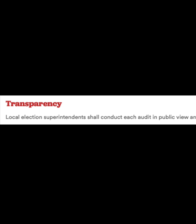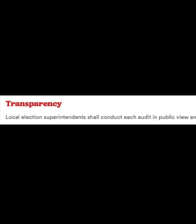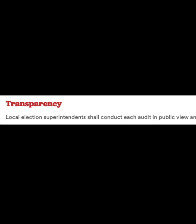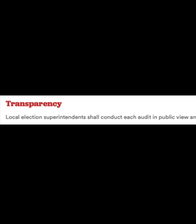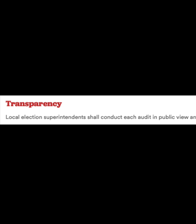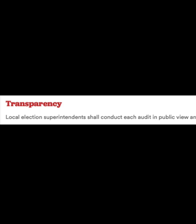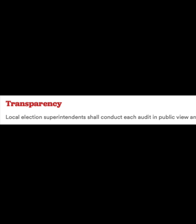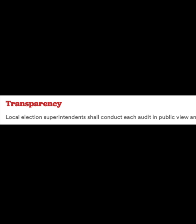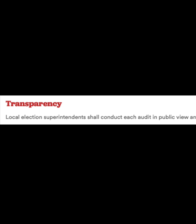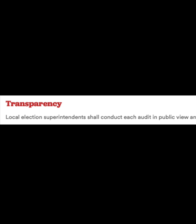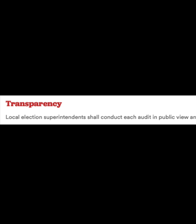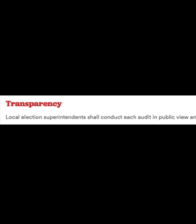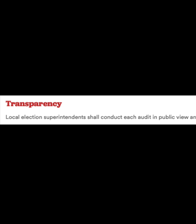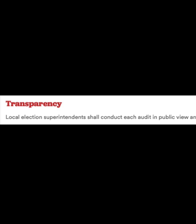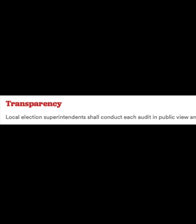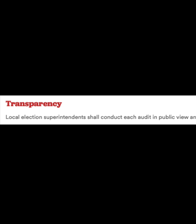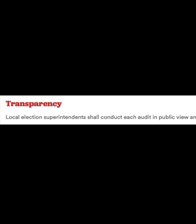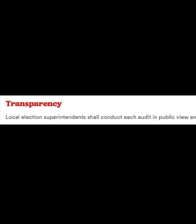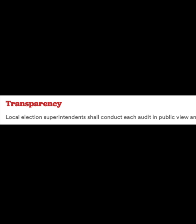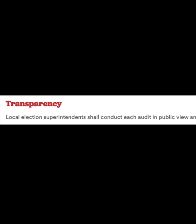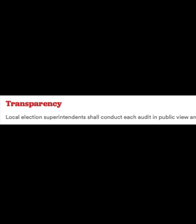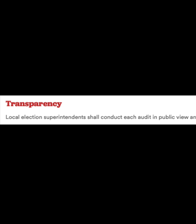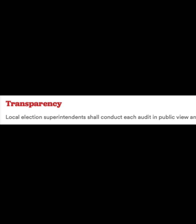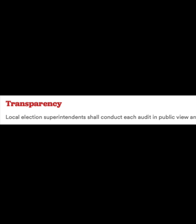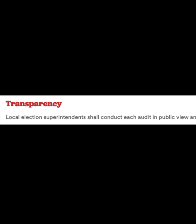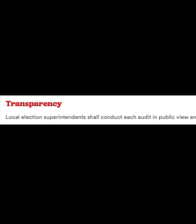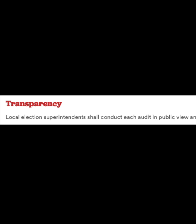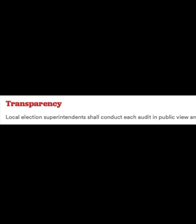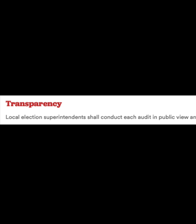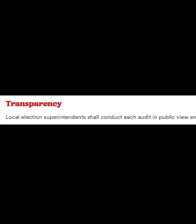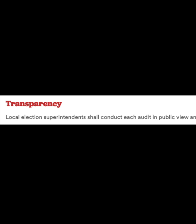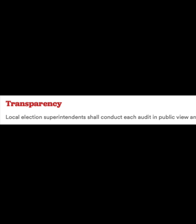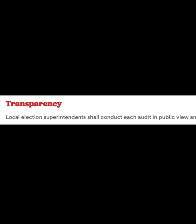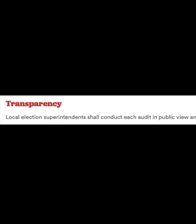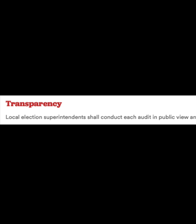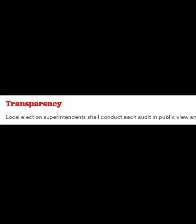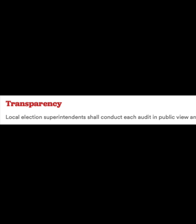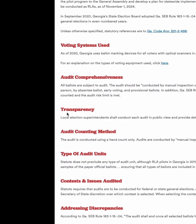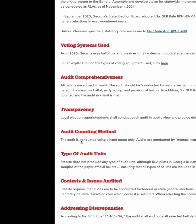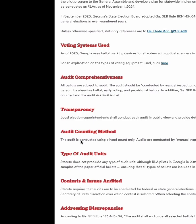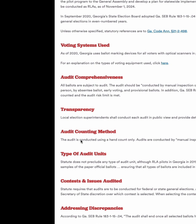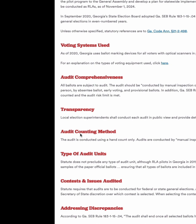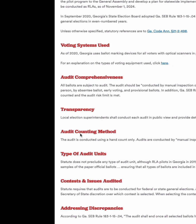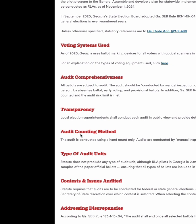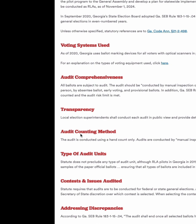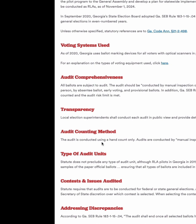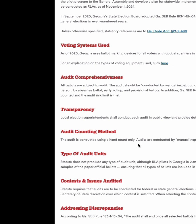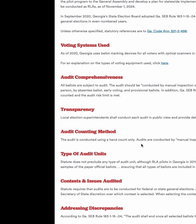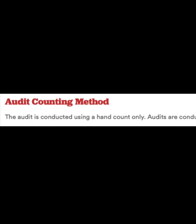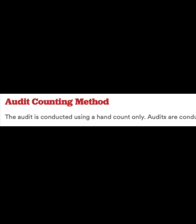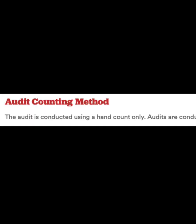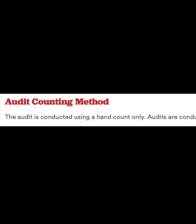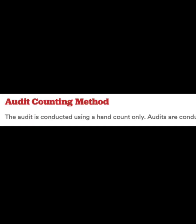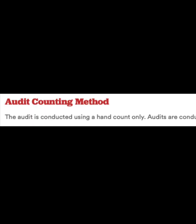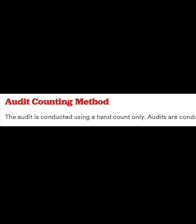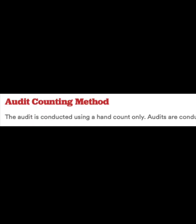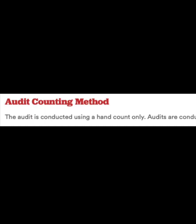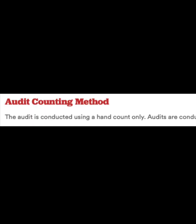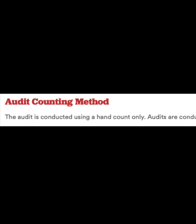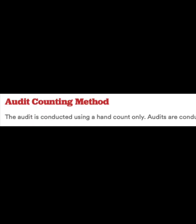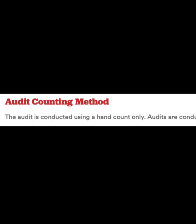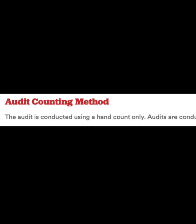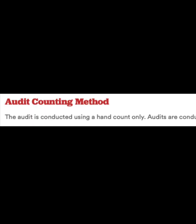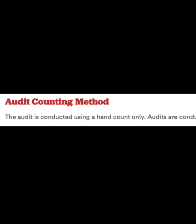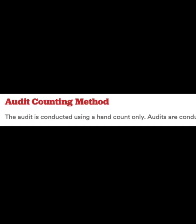in public view and provide details of the audit to the public within 48 hours of completion. Audit counting method. The audit